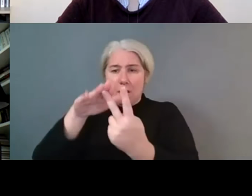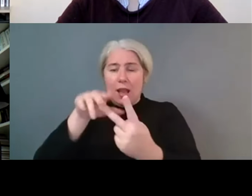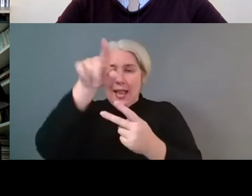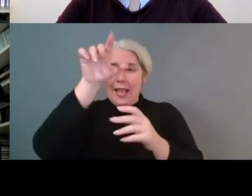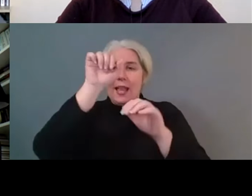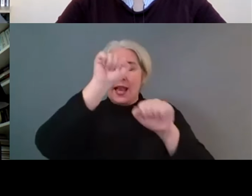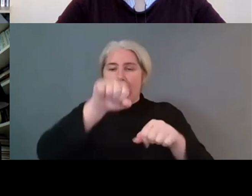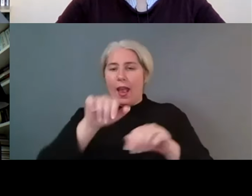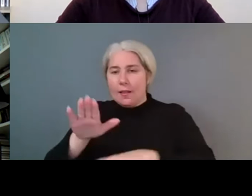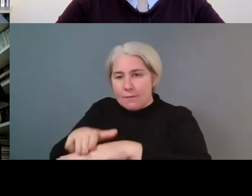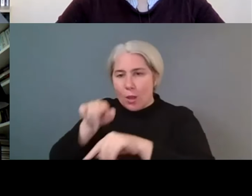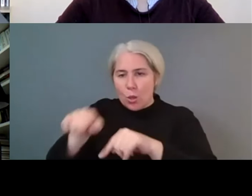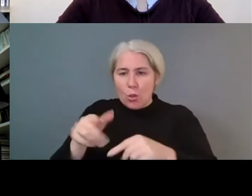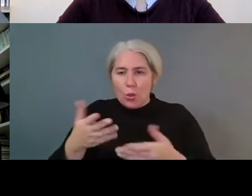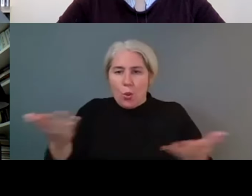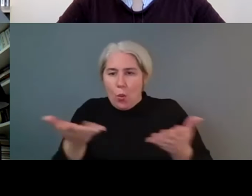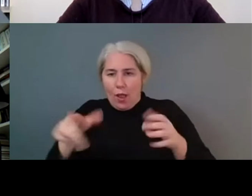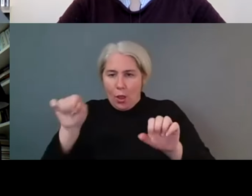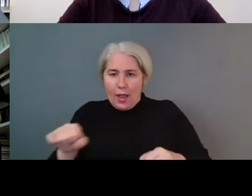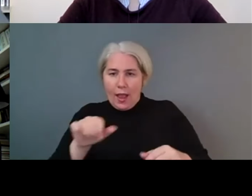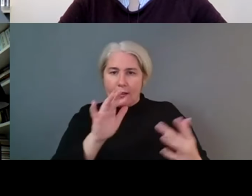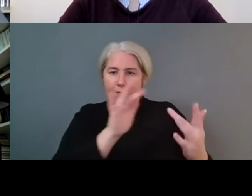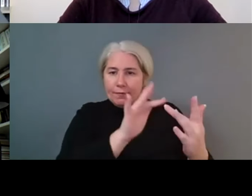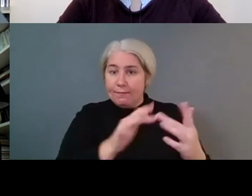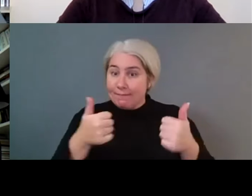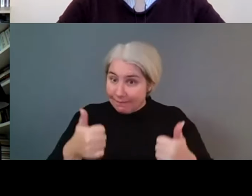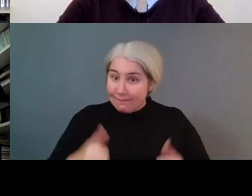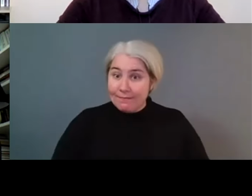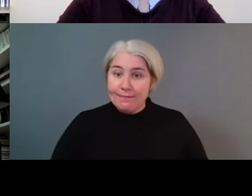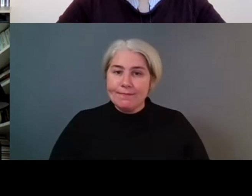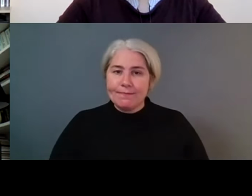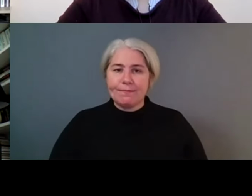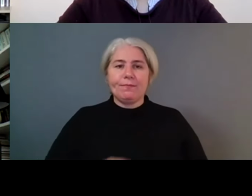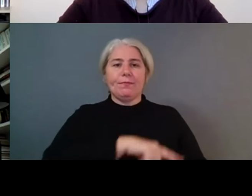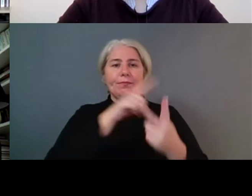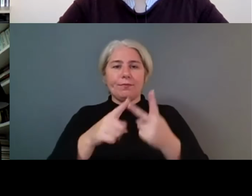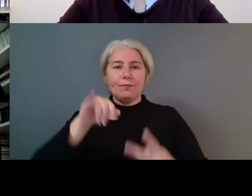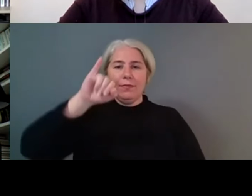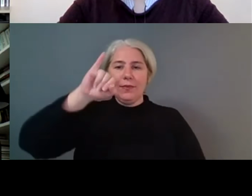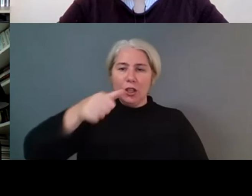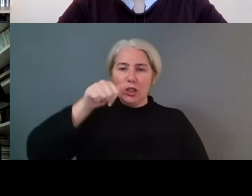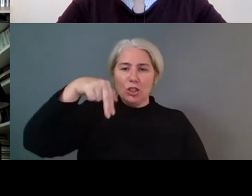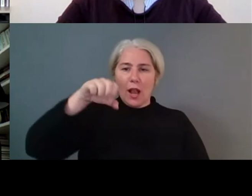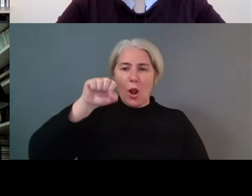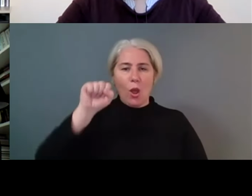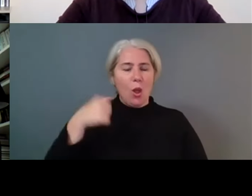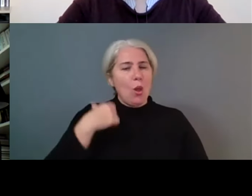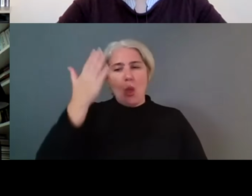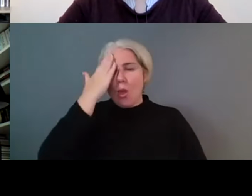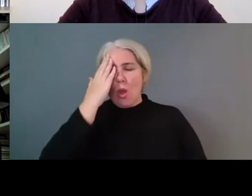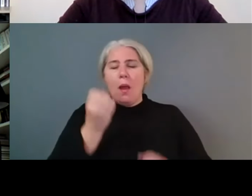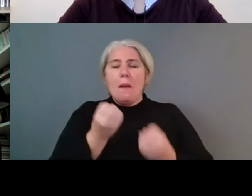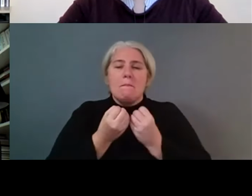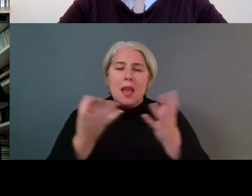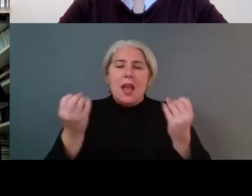Thank you. Janos? I would just add one thing, that it is a general problem in many countries that persons with psychosocial